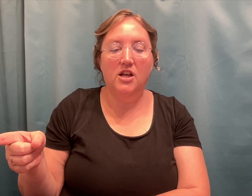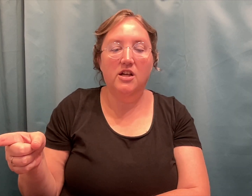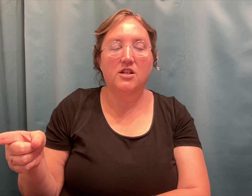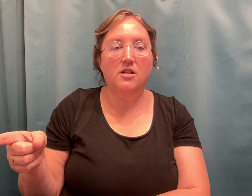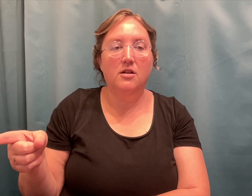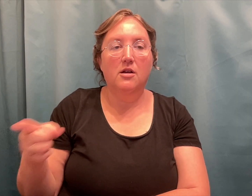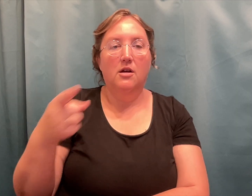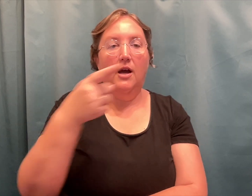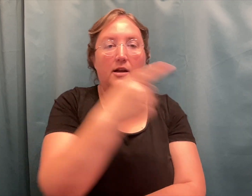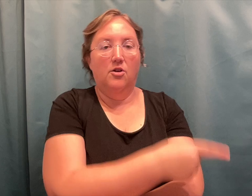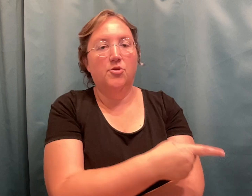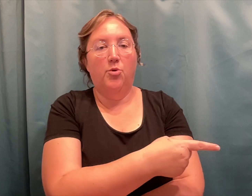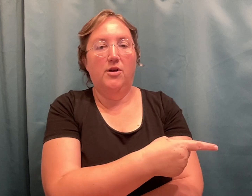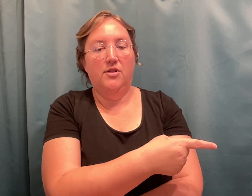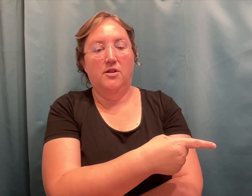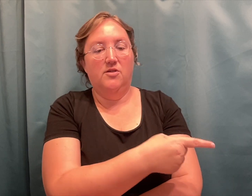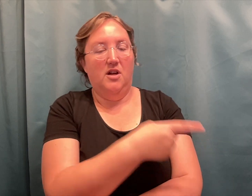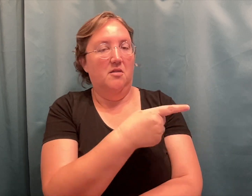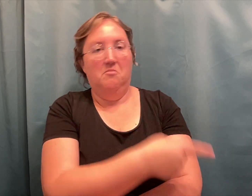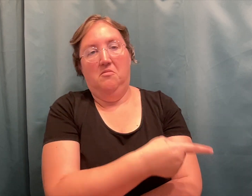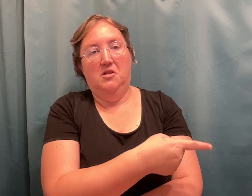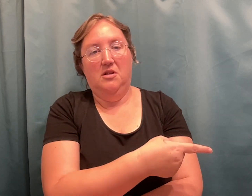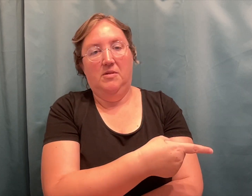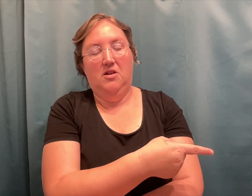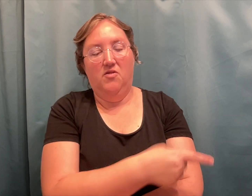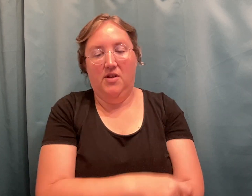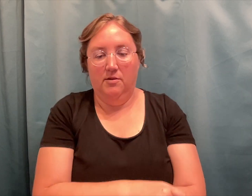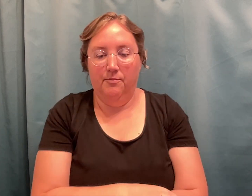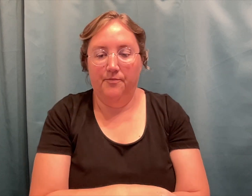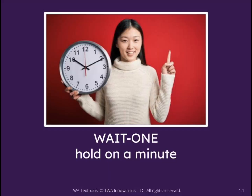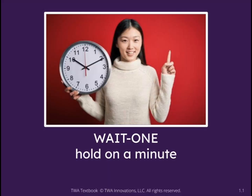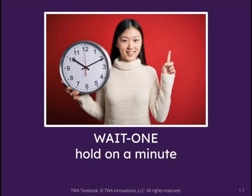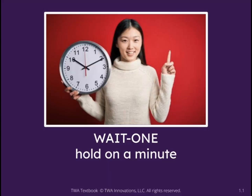it. I can also point to the other side, something over there.